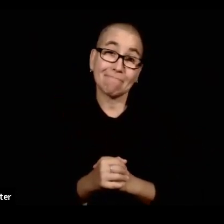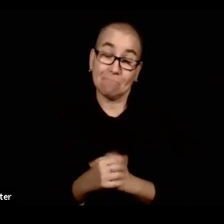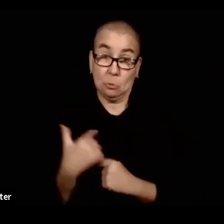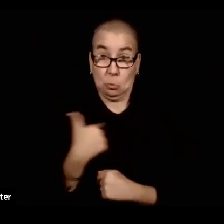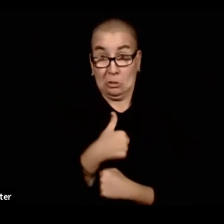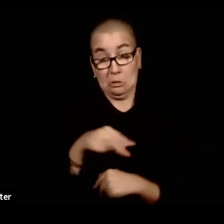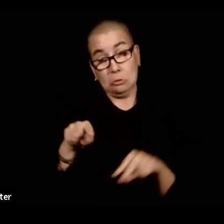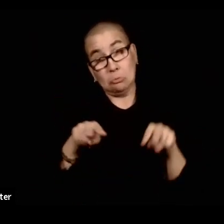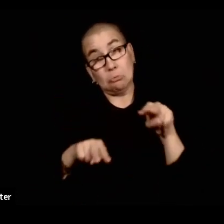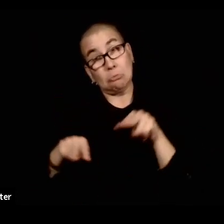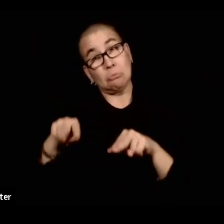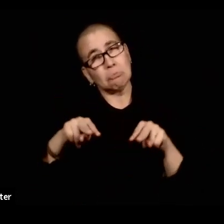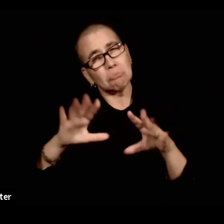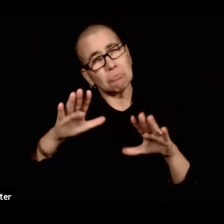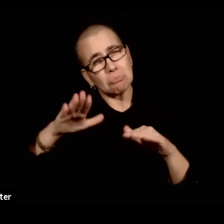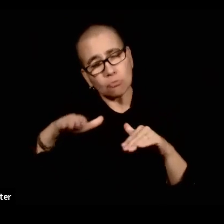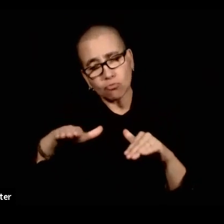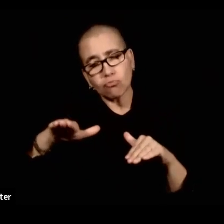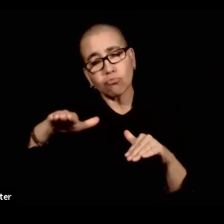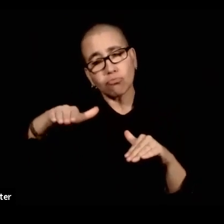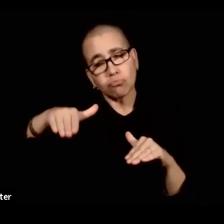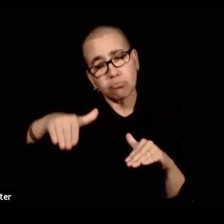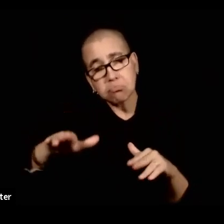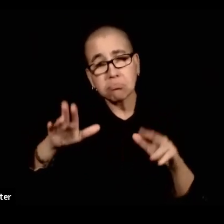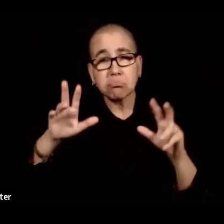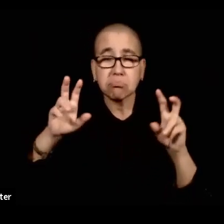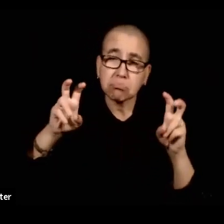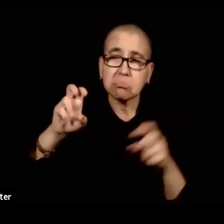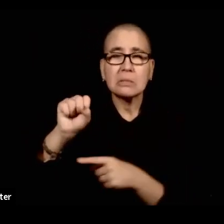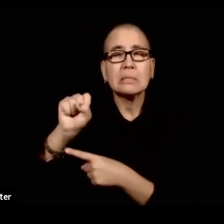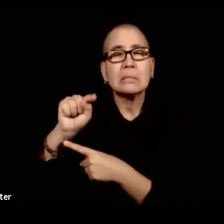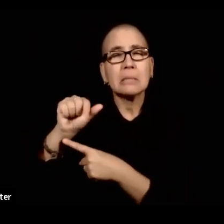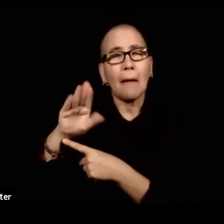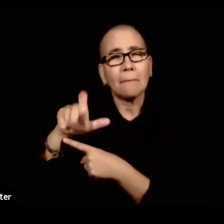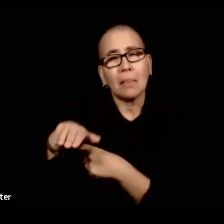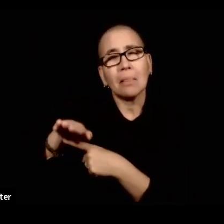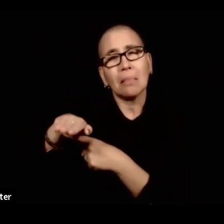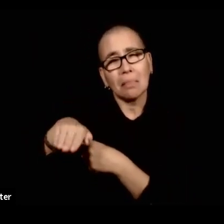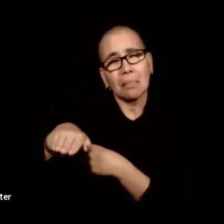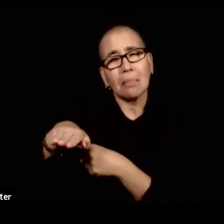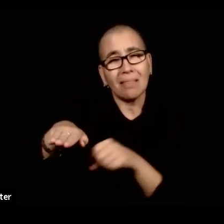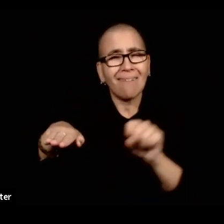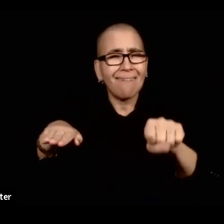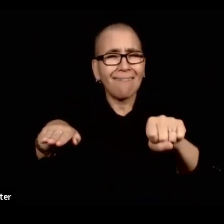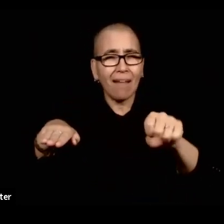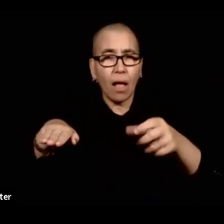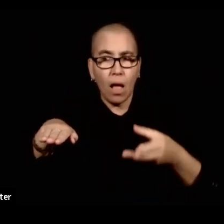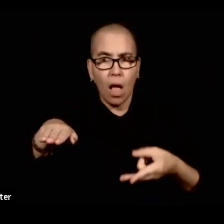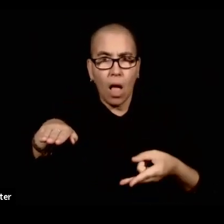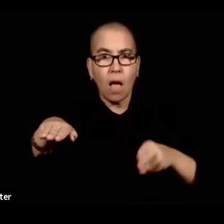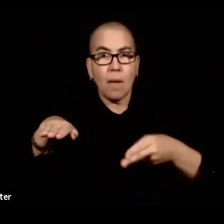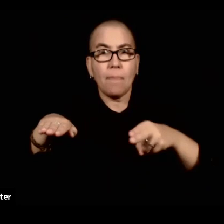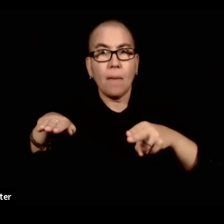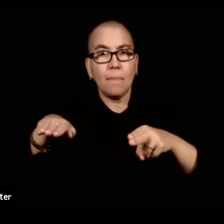new cases, albeit at an unfortunately high level in the 700 range. But it's